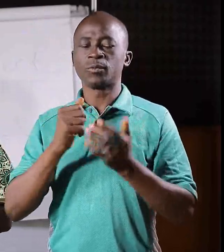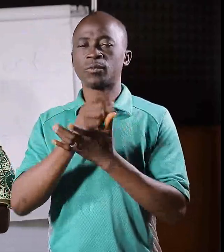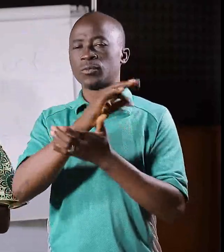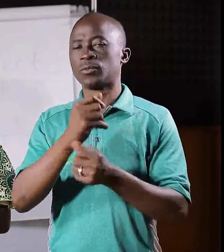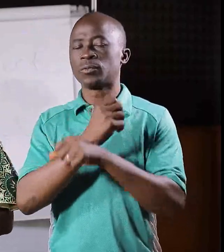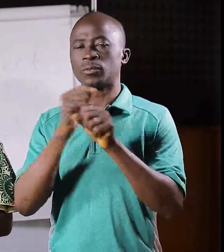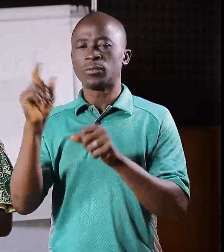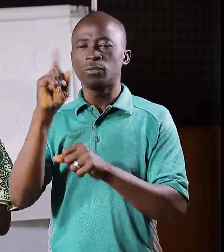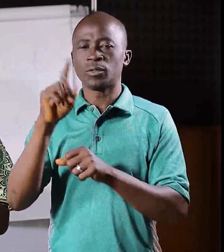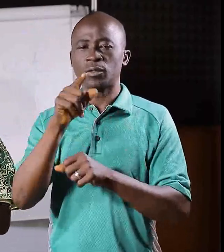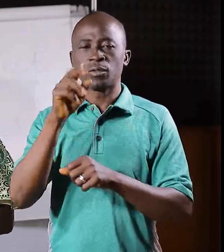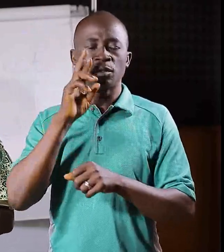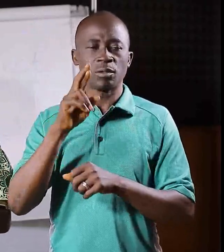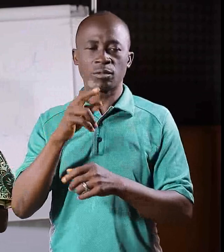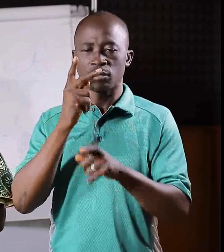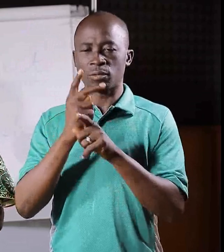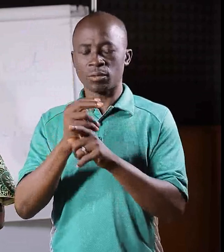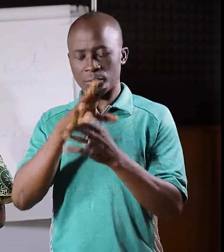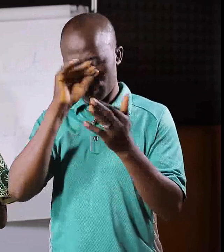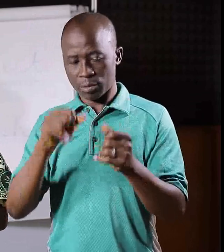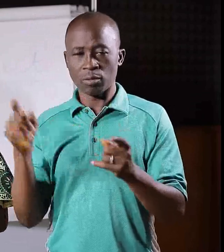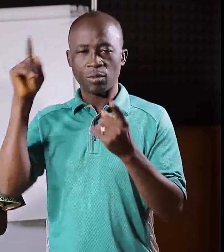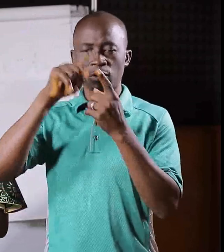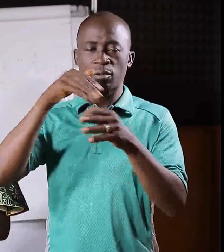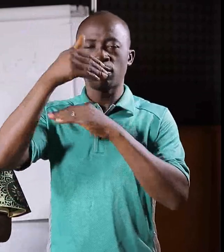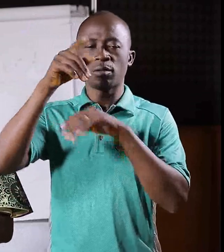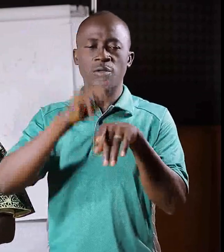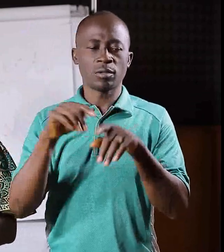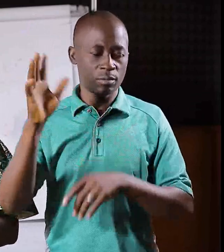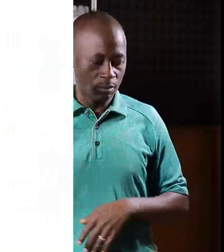to enable you to be safe wherever you are. So keep learning until I come your way again.